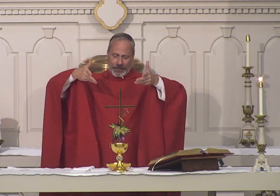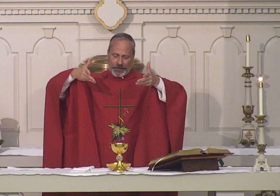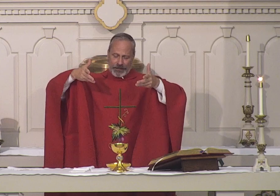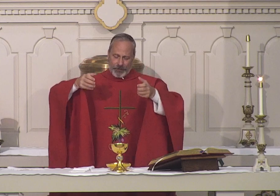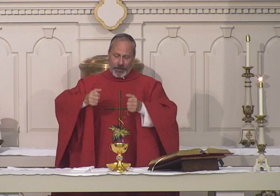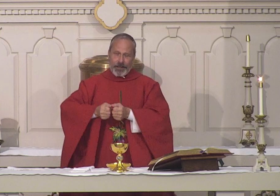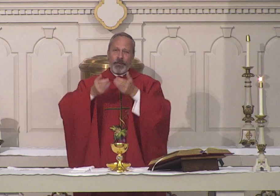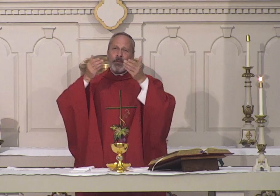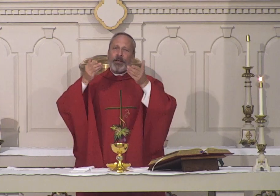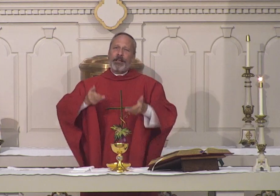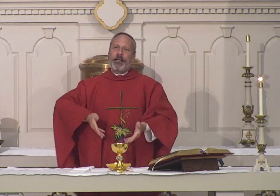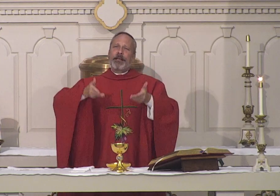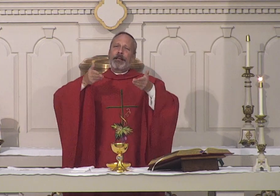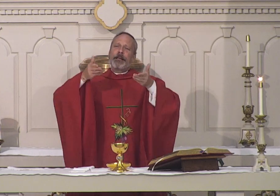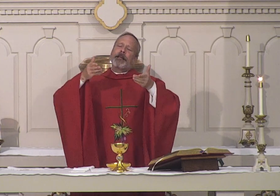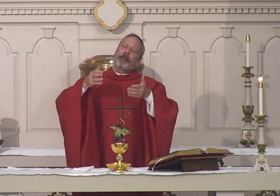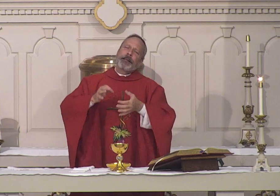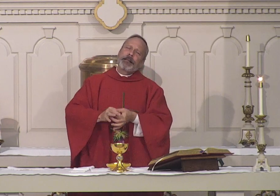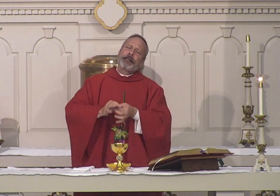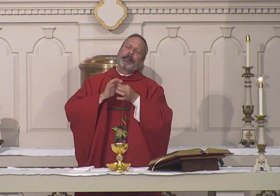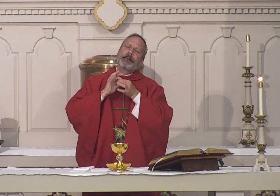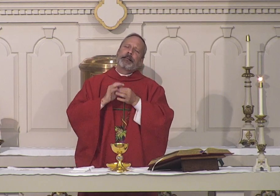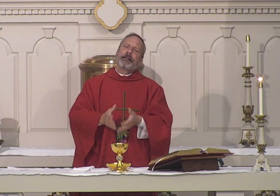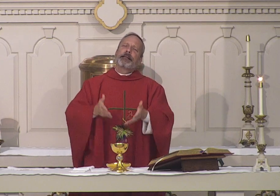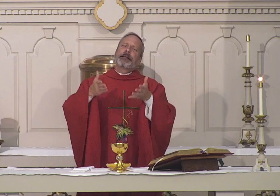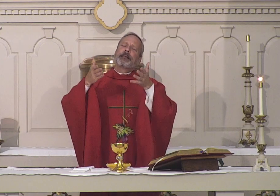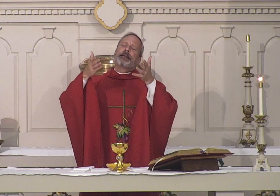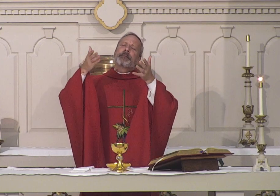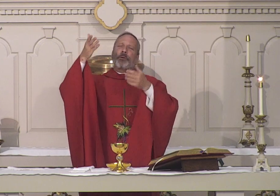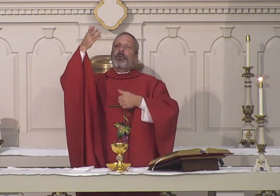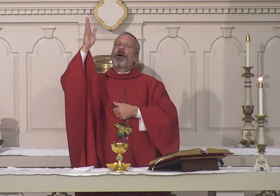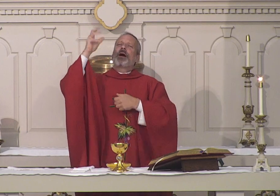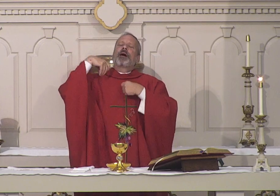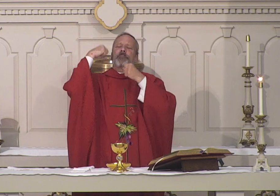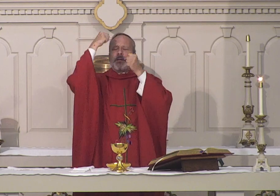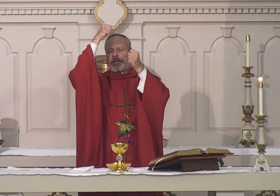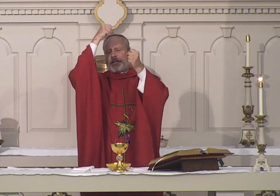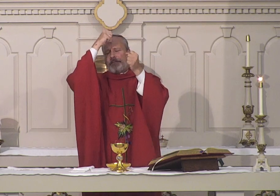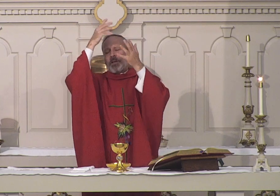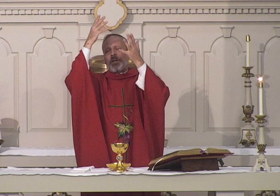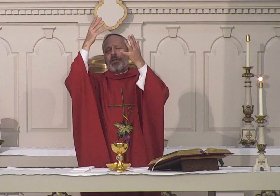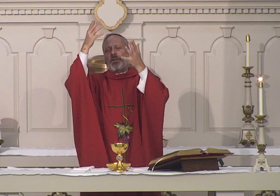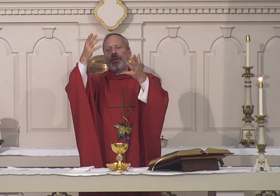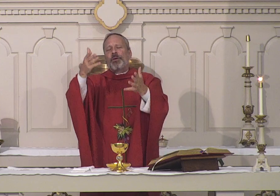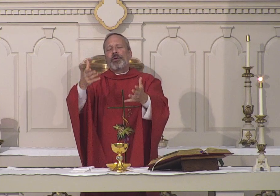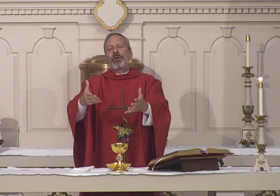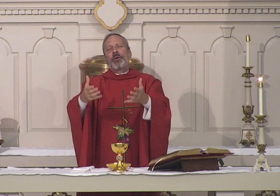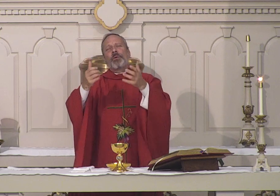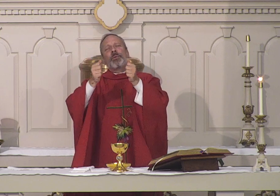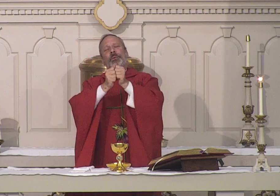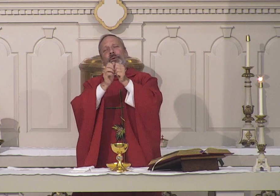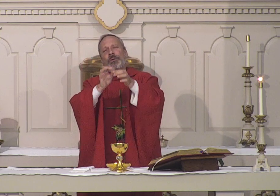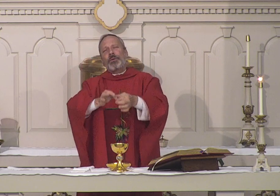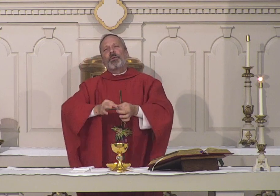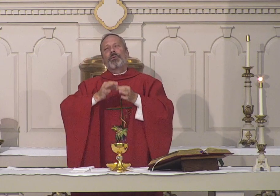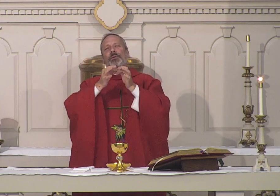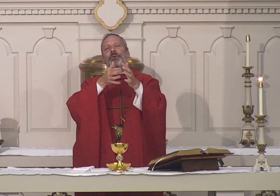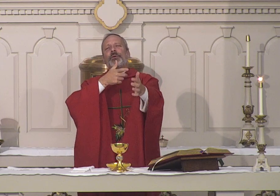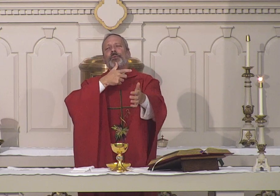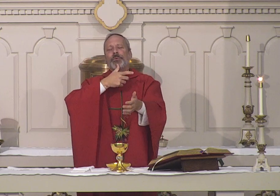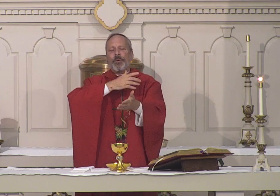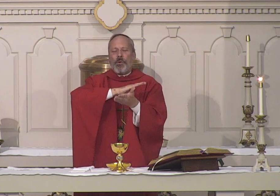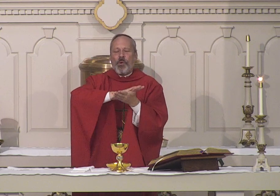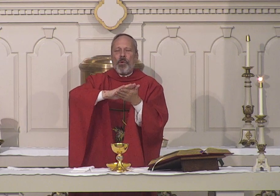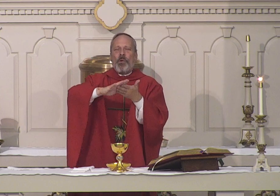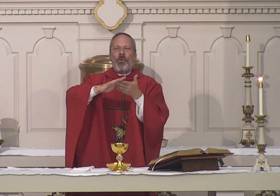Through him, and with him, and in him, O God, Almighty Father, in the unity of the